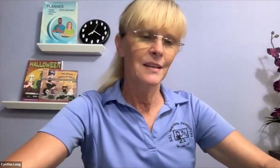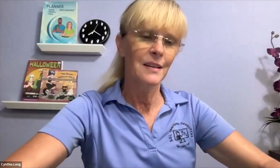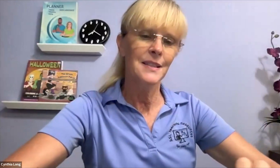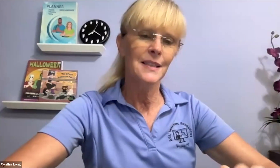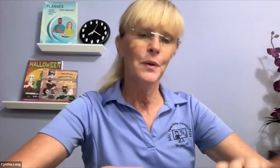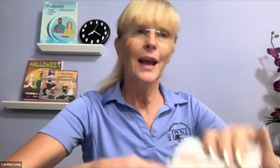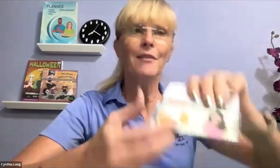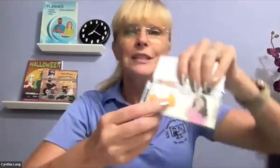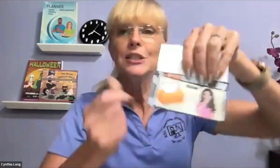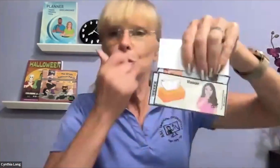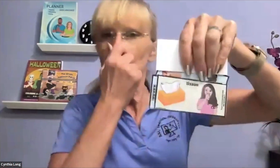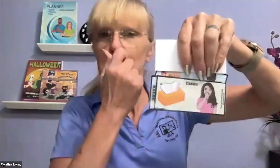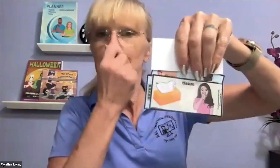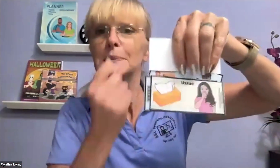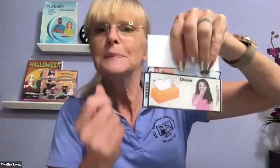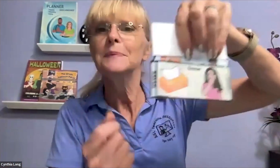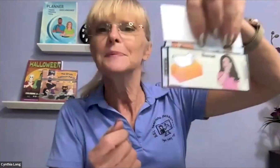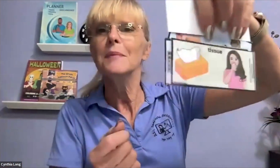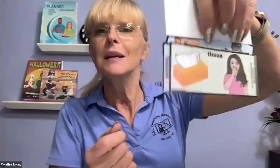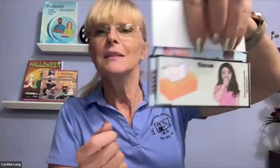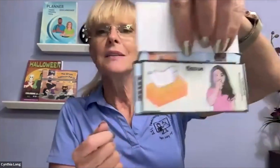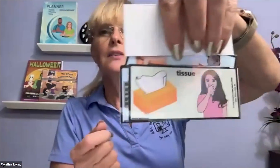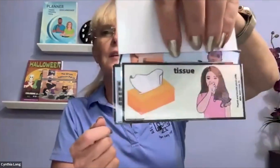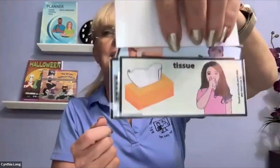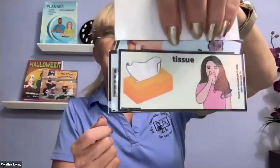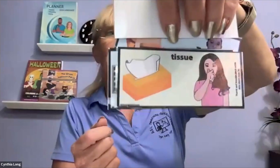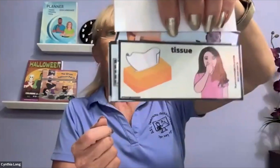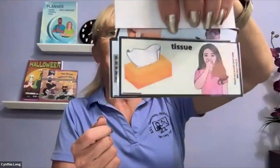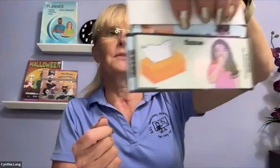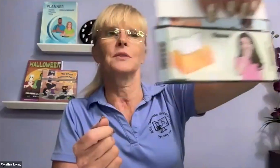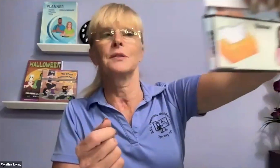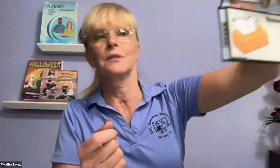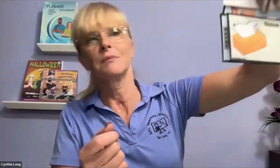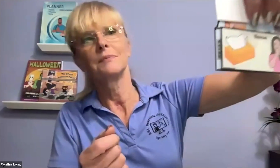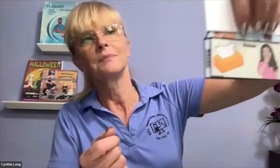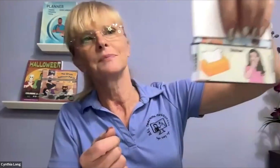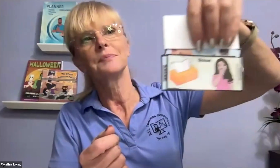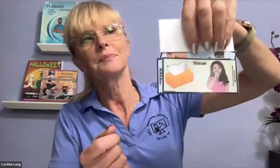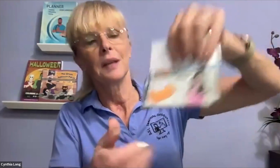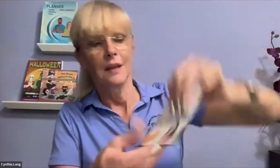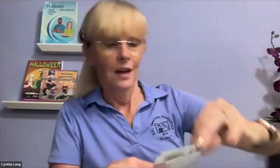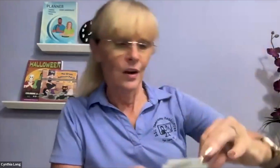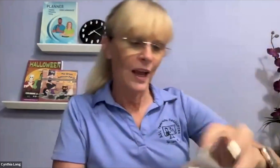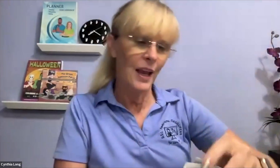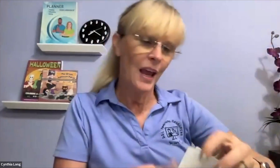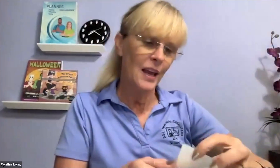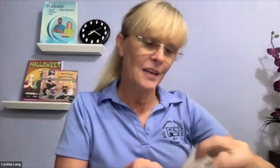and let's see, we have our tissue. I don't know if you can see that up close. Okay,